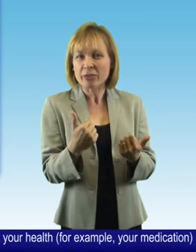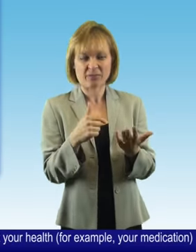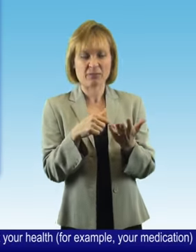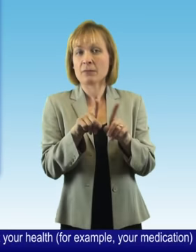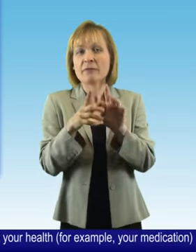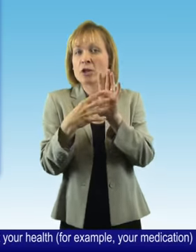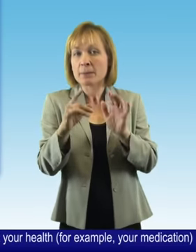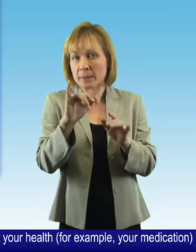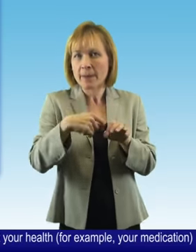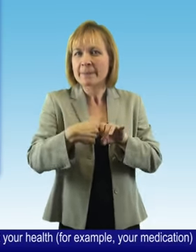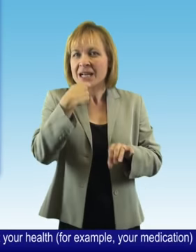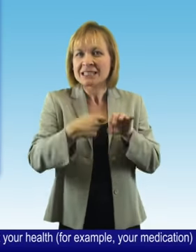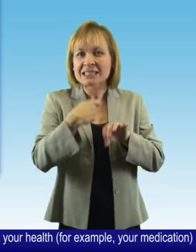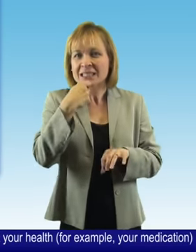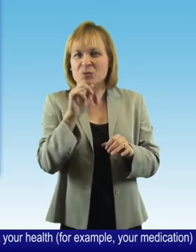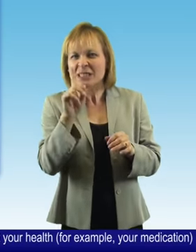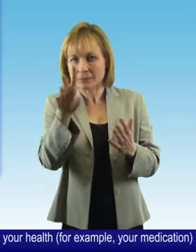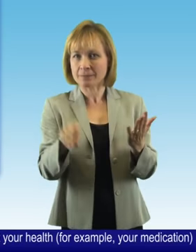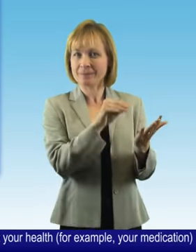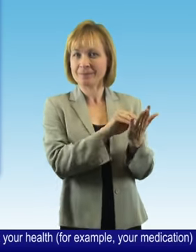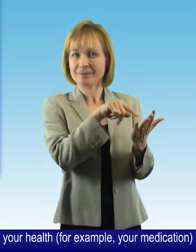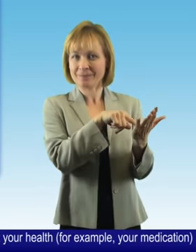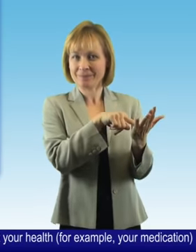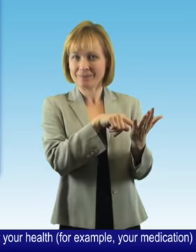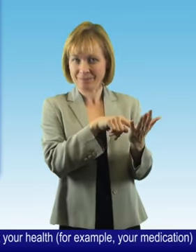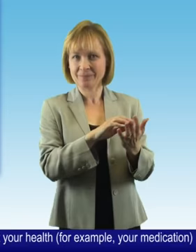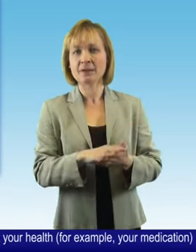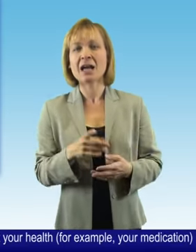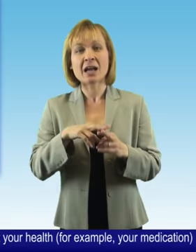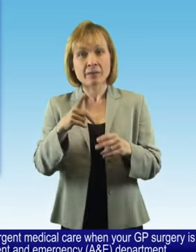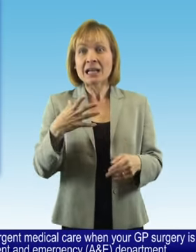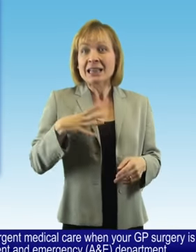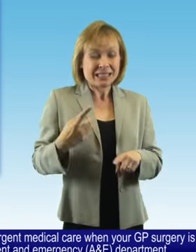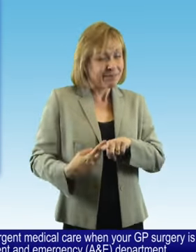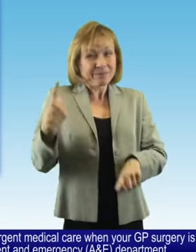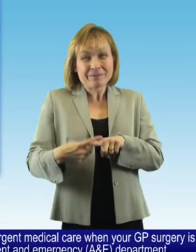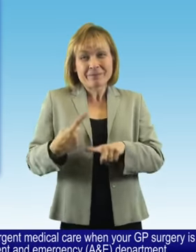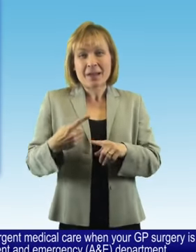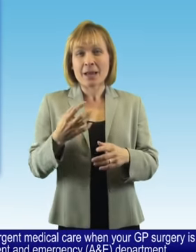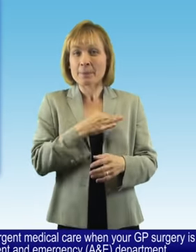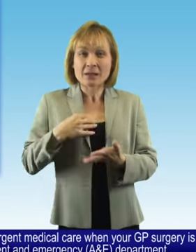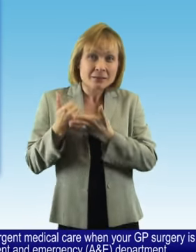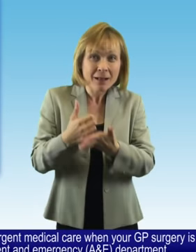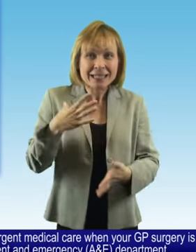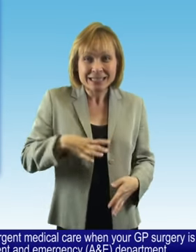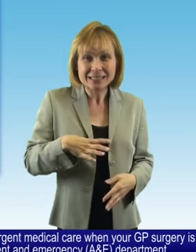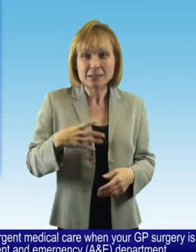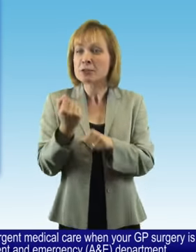health. For example, your medication that may help NHS staff if you need urgent medical care when your